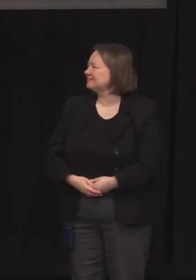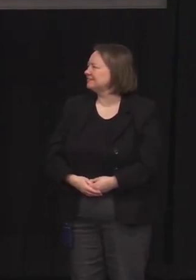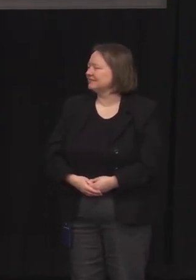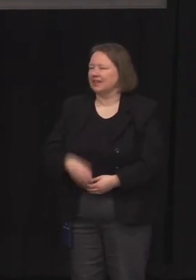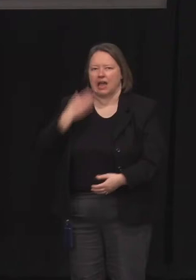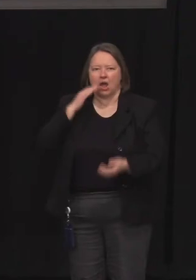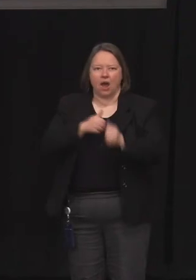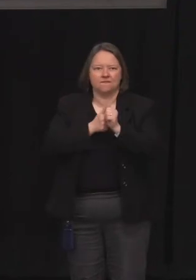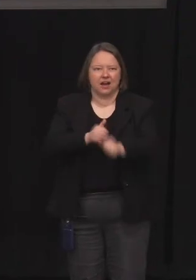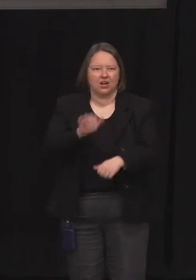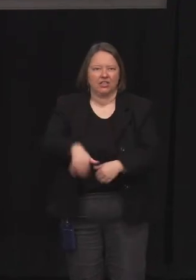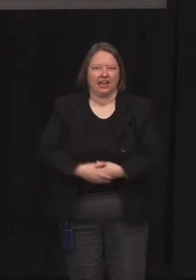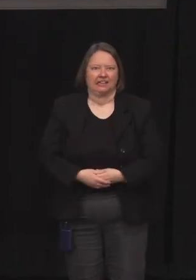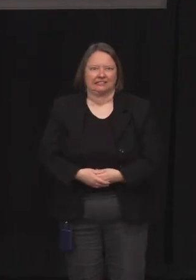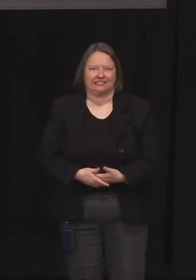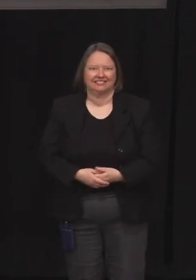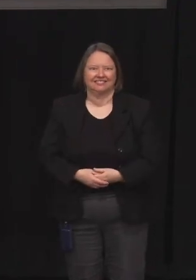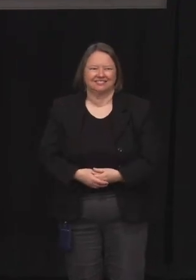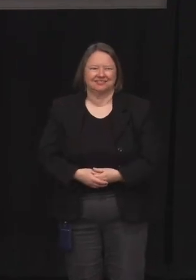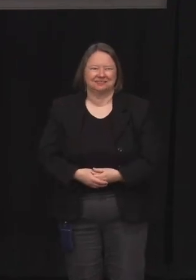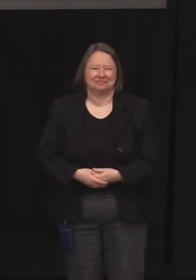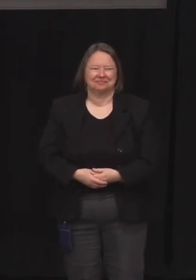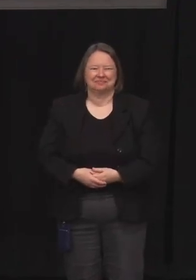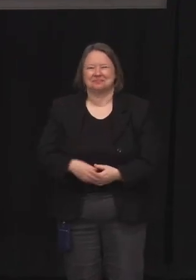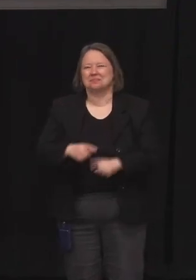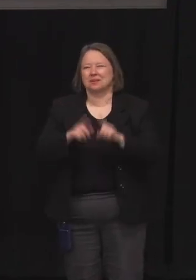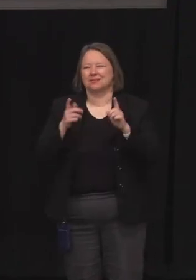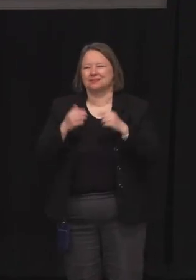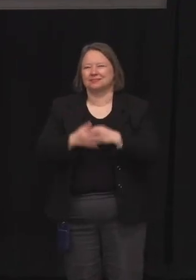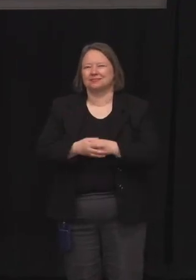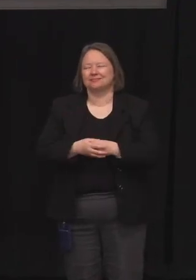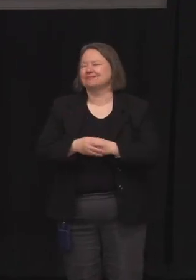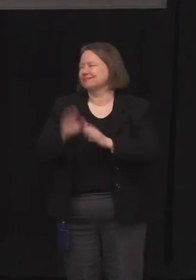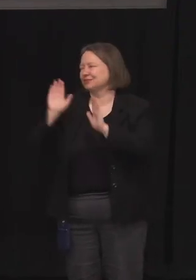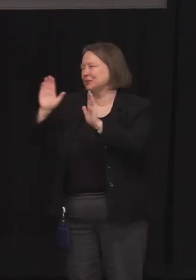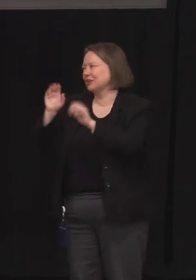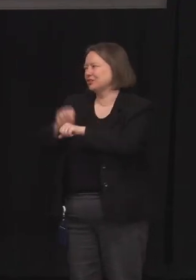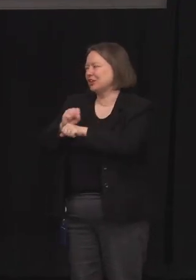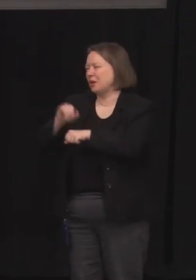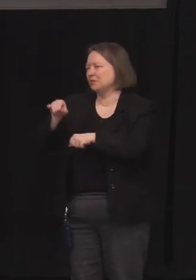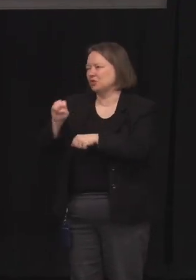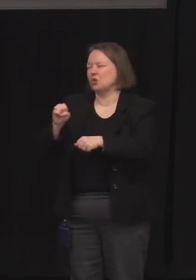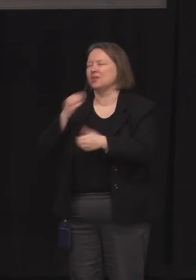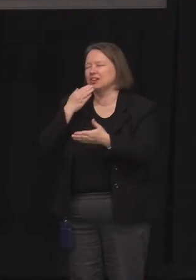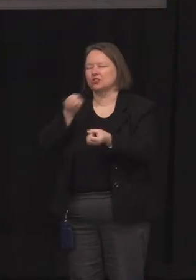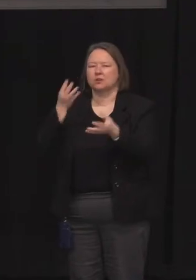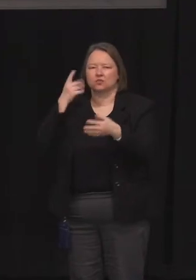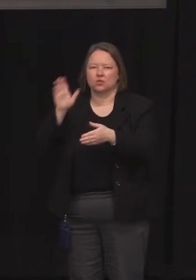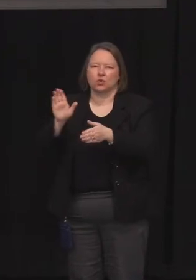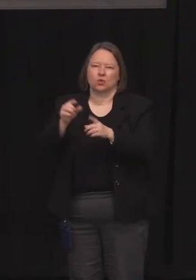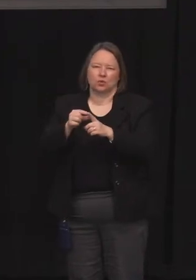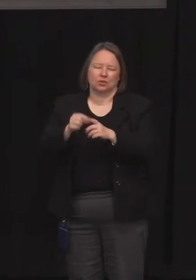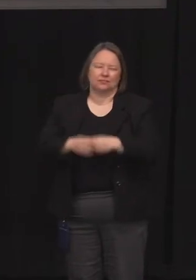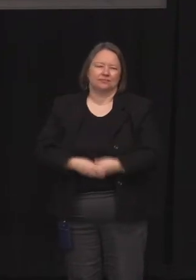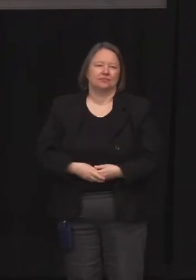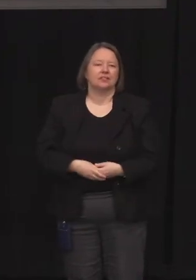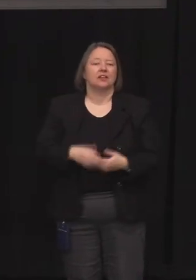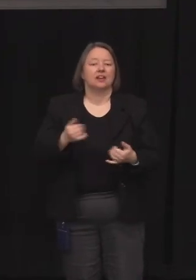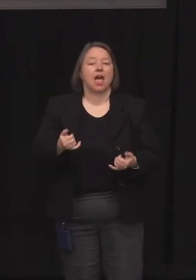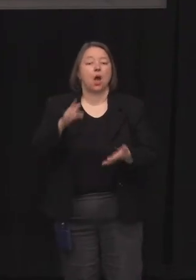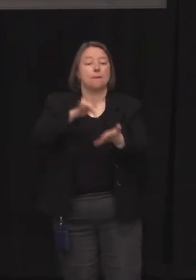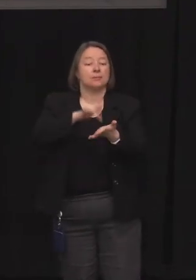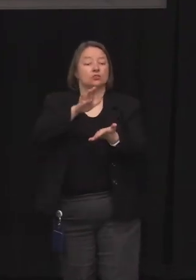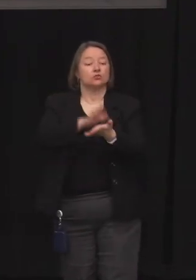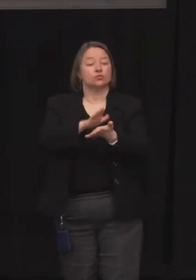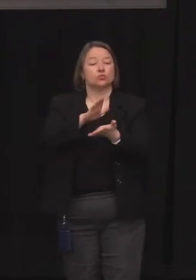I don't know how to follow that, but great job, Joe. Thank you so much for the words. Now we're going to have our middle